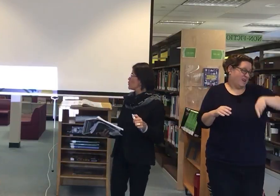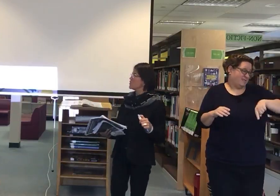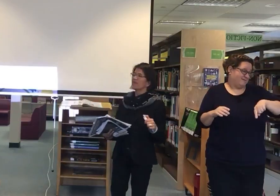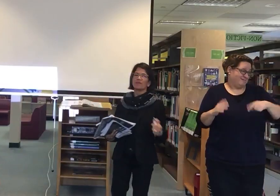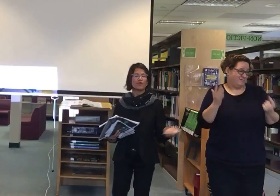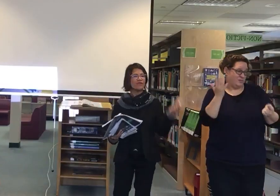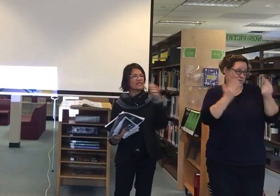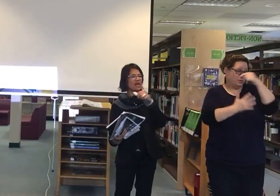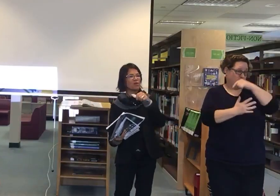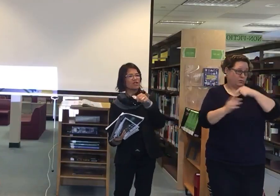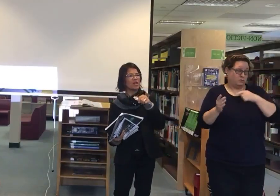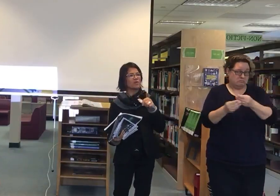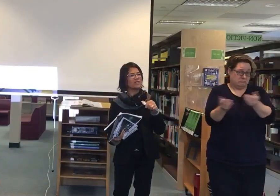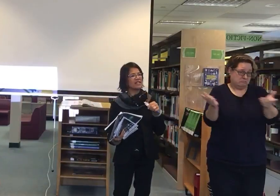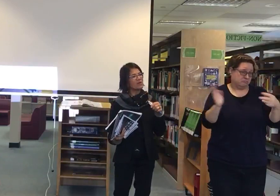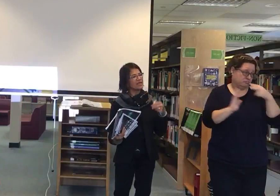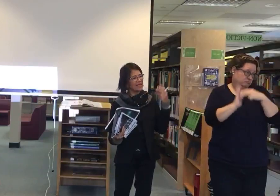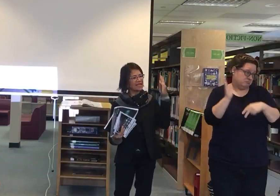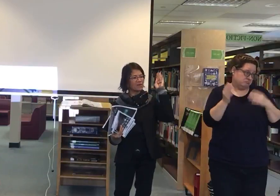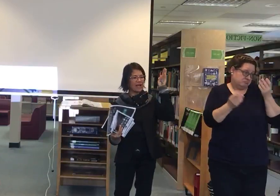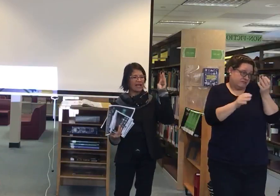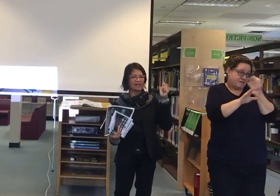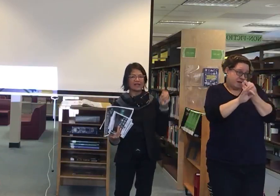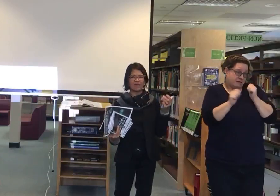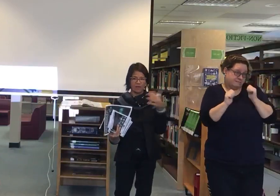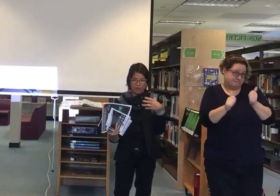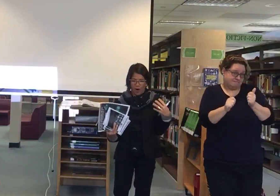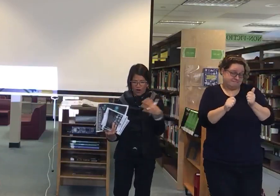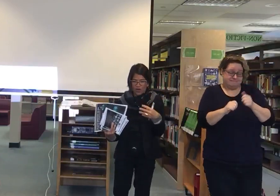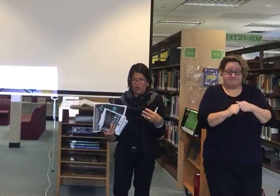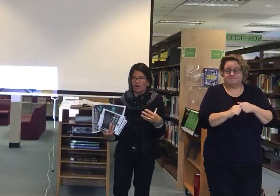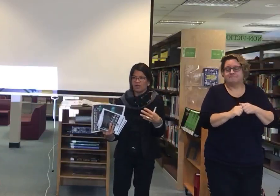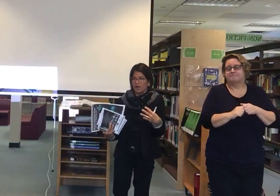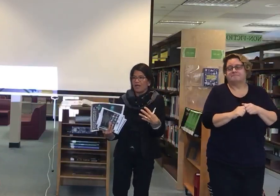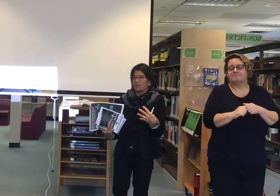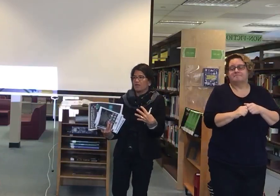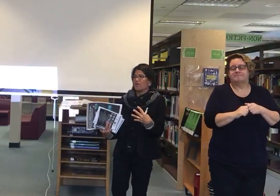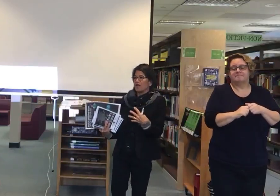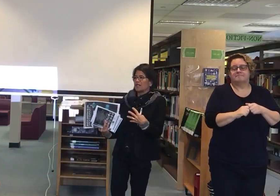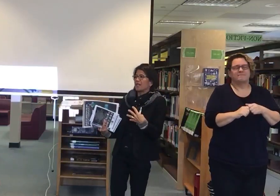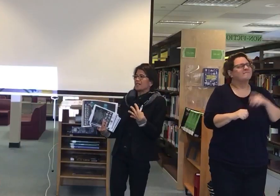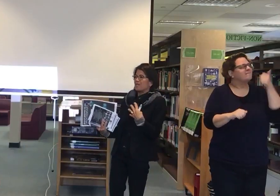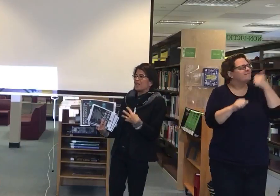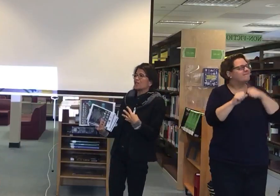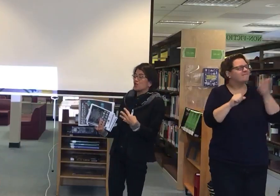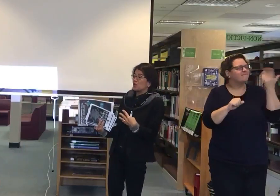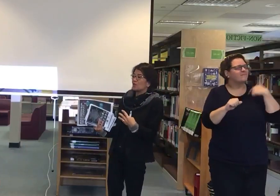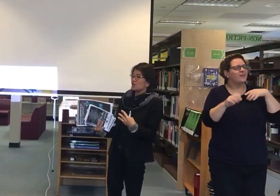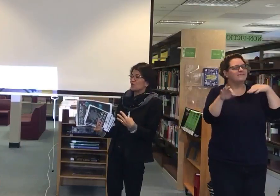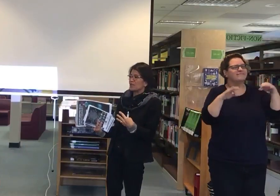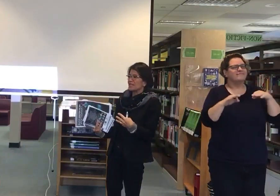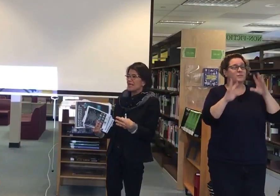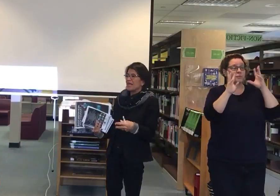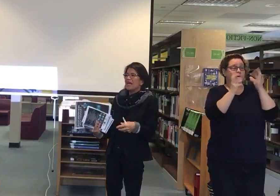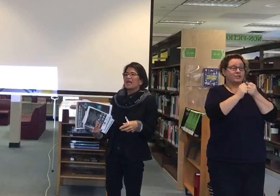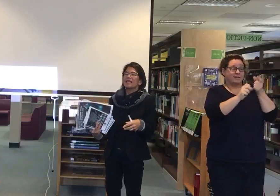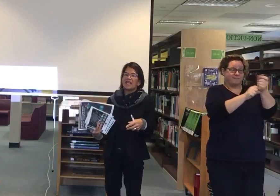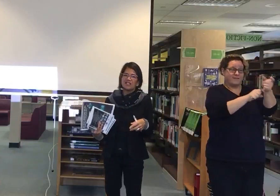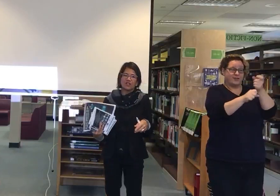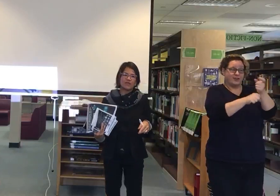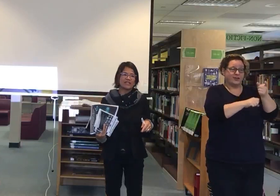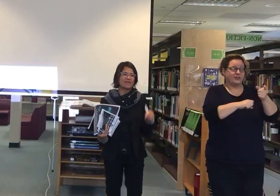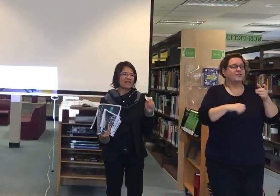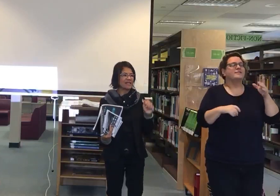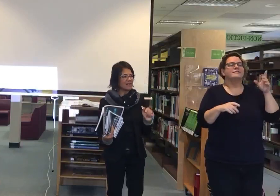So the previous workshops we did, like I said, we had like the partners coming up to the front and speaking to the students.